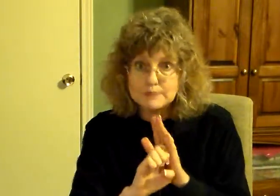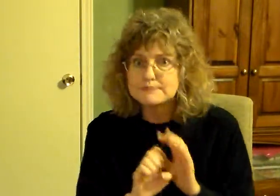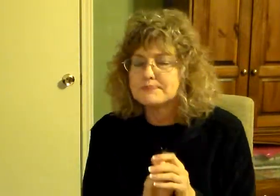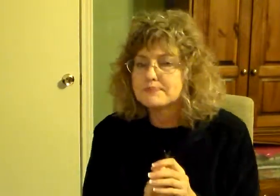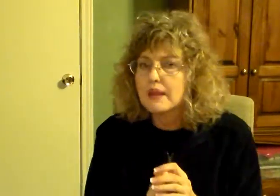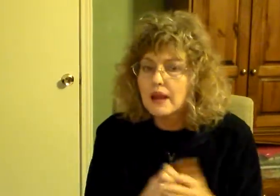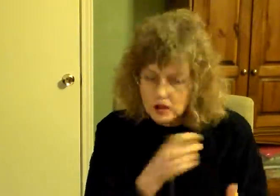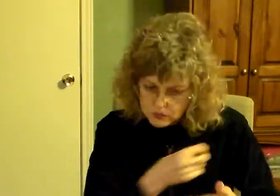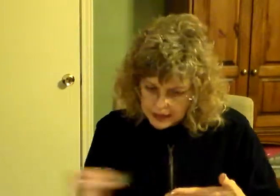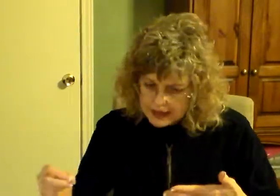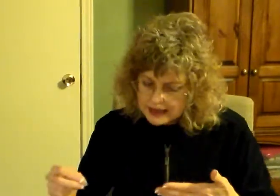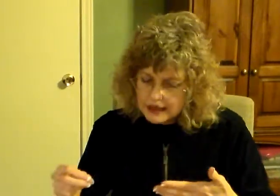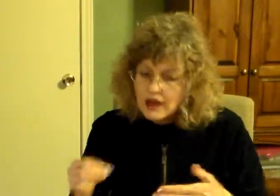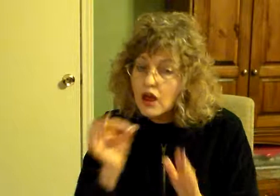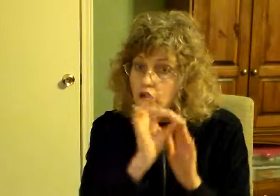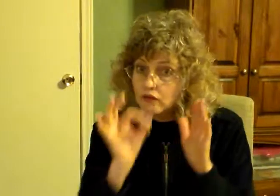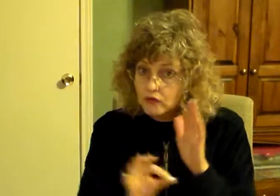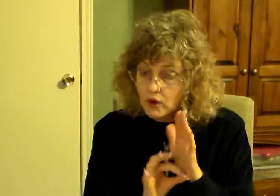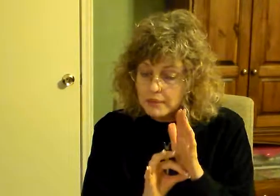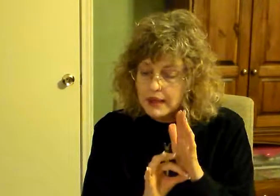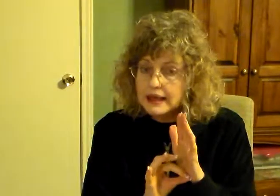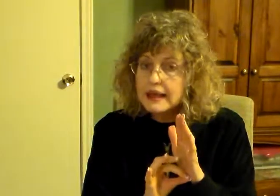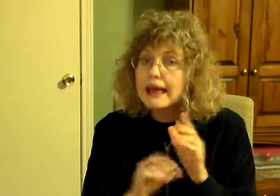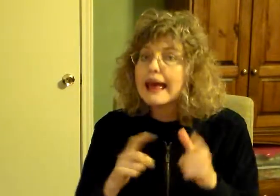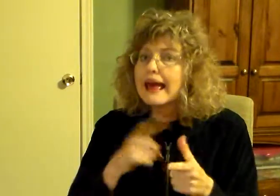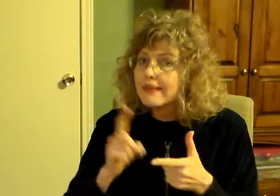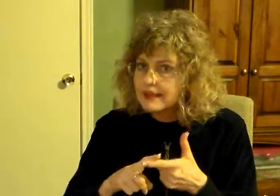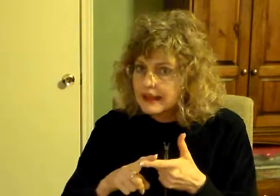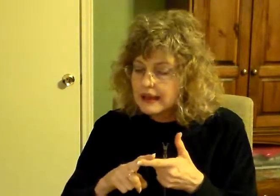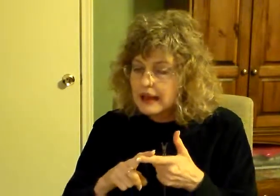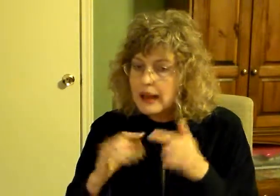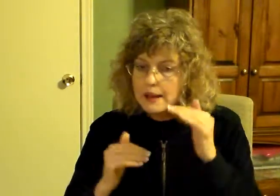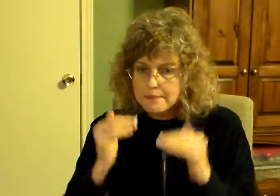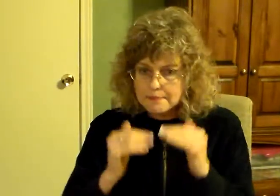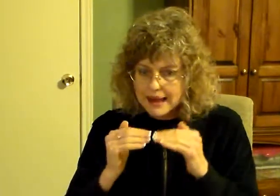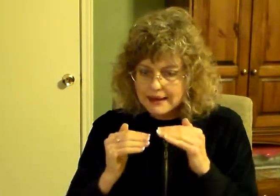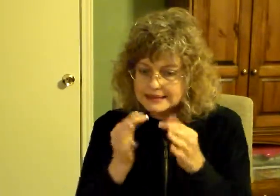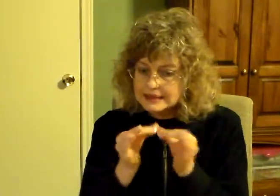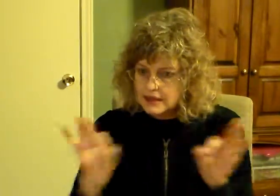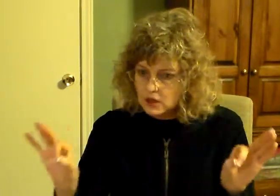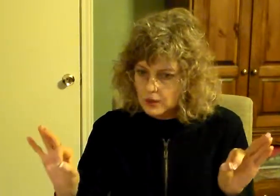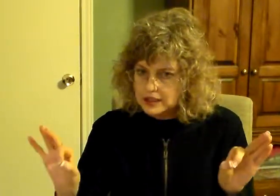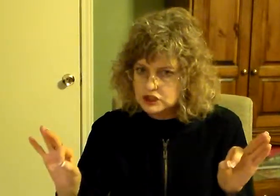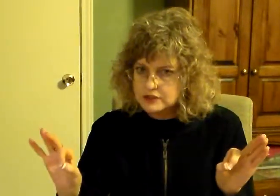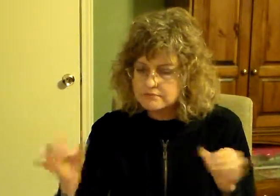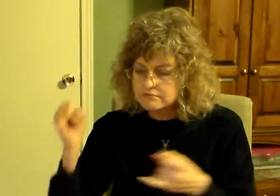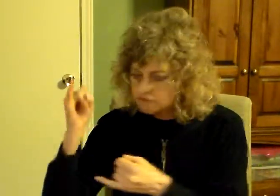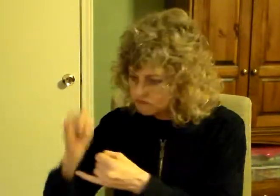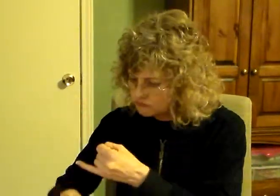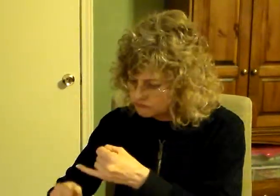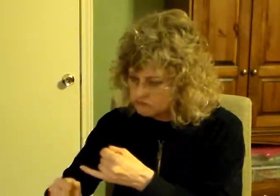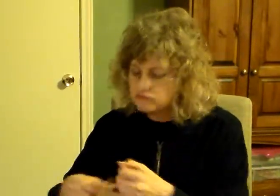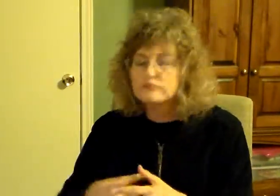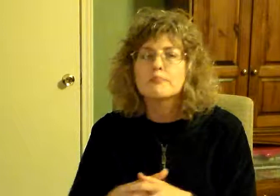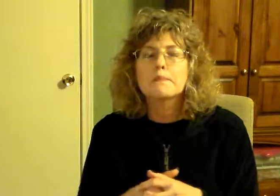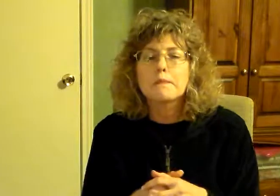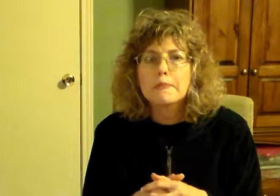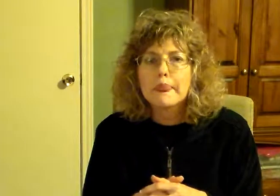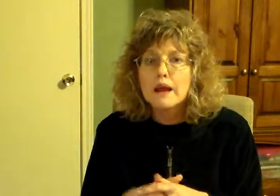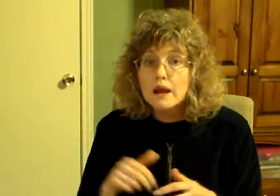for the products, balance the equation as the final step. One thing you need to be reminded of is that certain